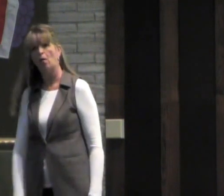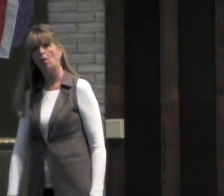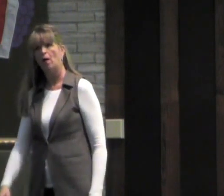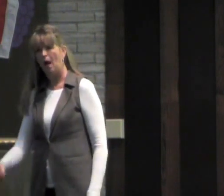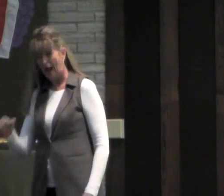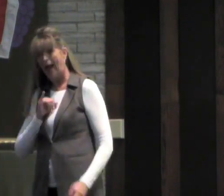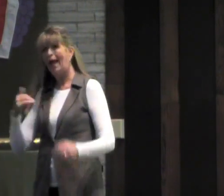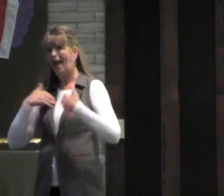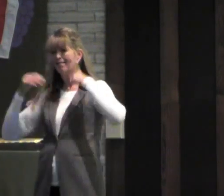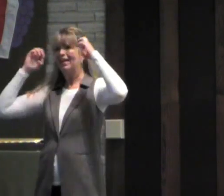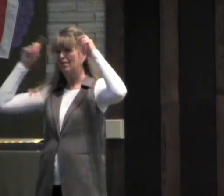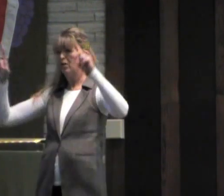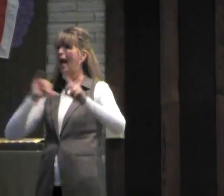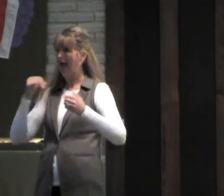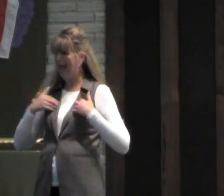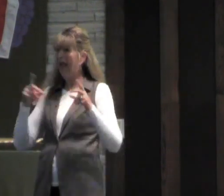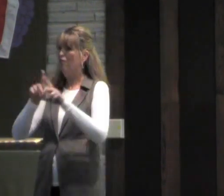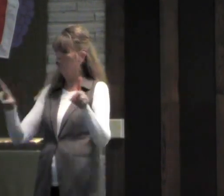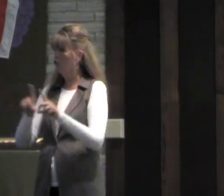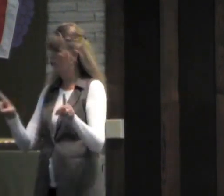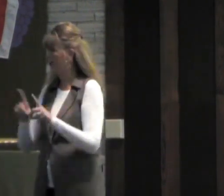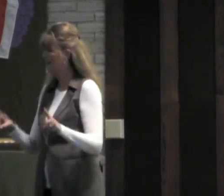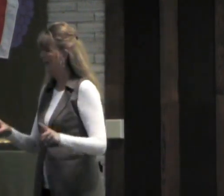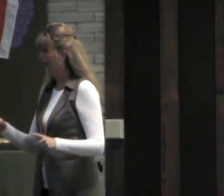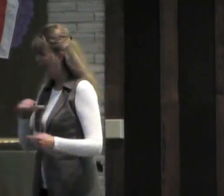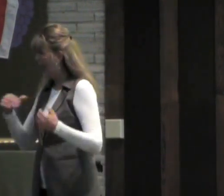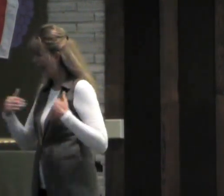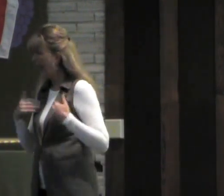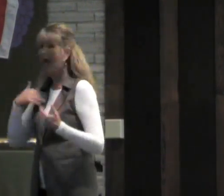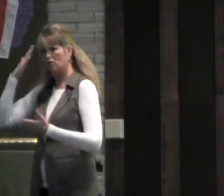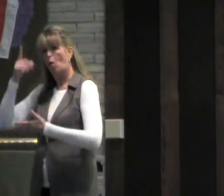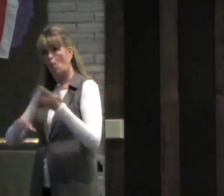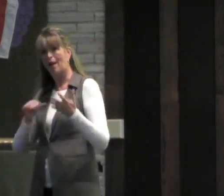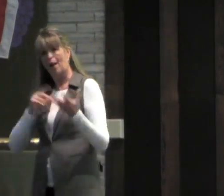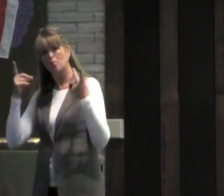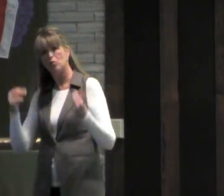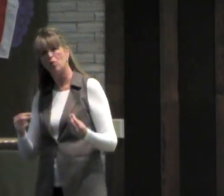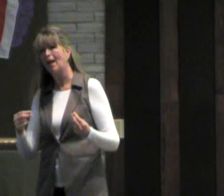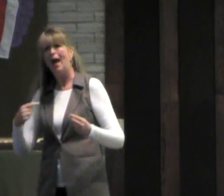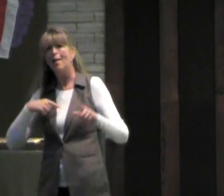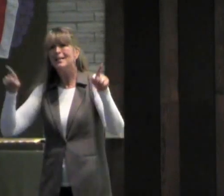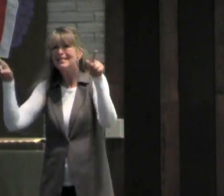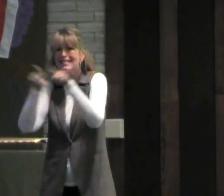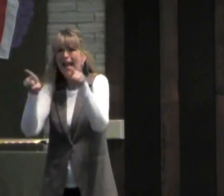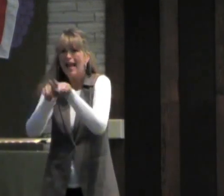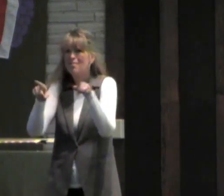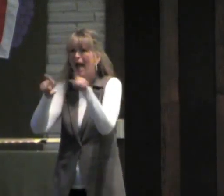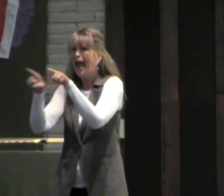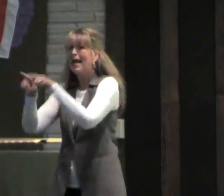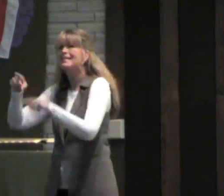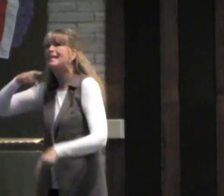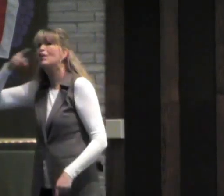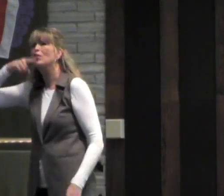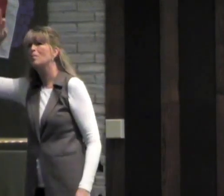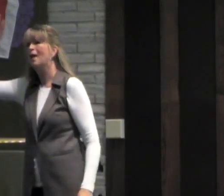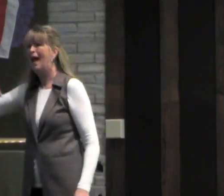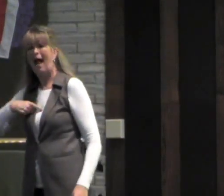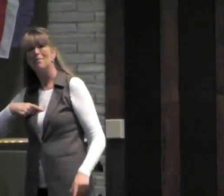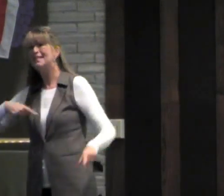thinking that just anybody can be there. I have an education. I have degrees. I know what I'm doing. I'm the same as the